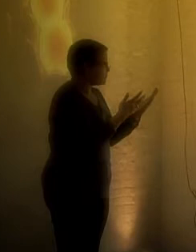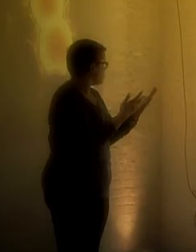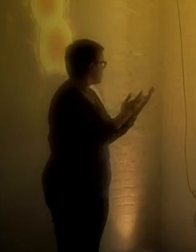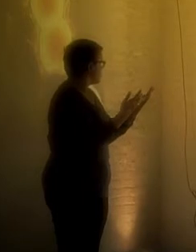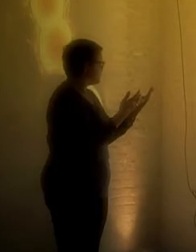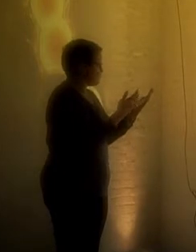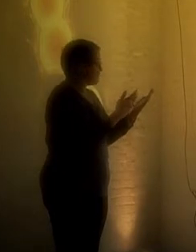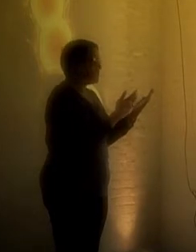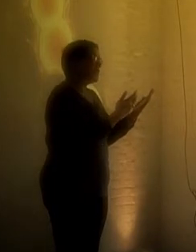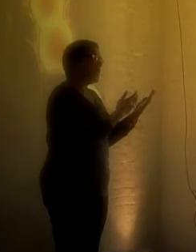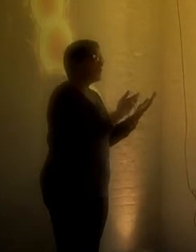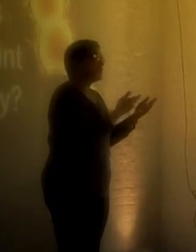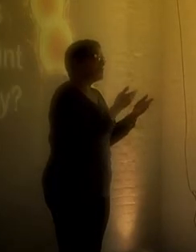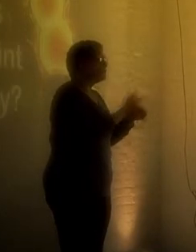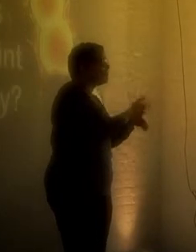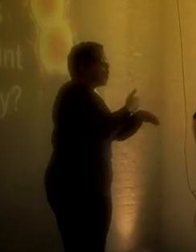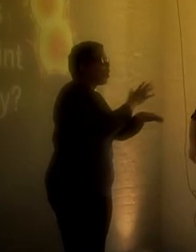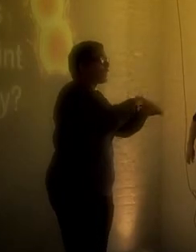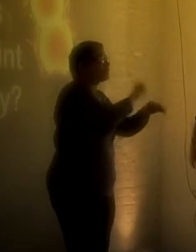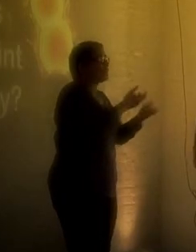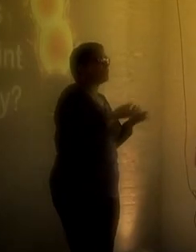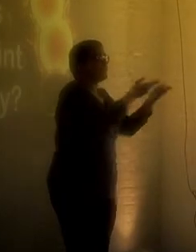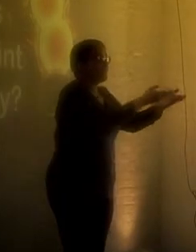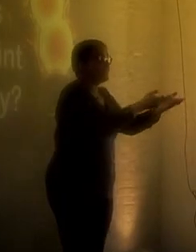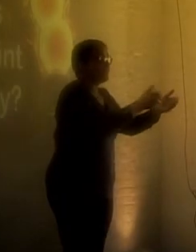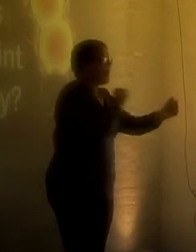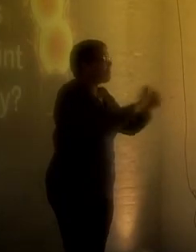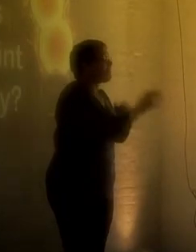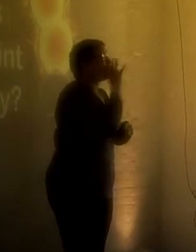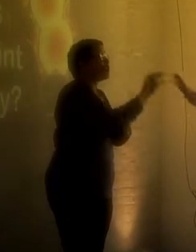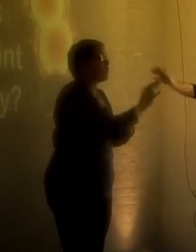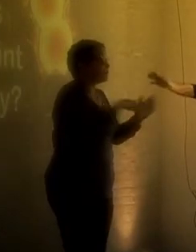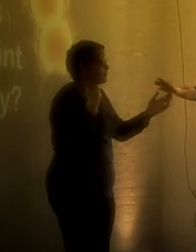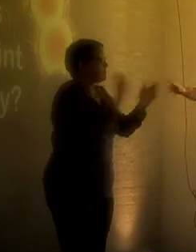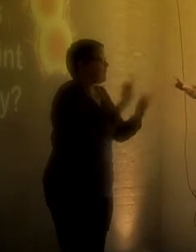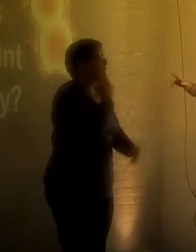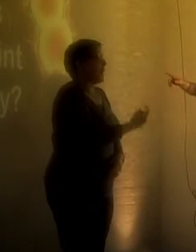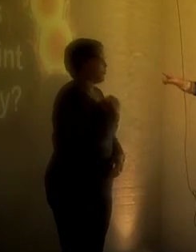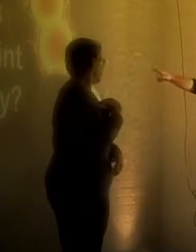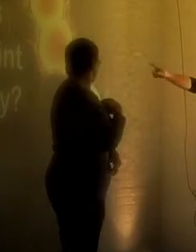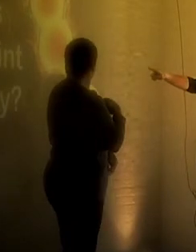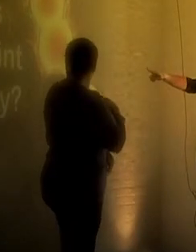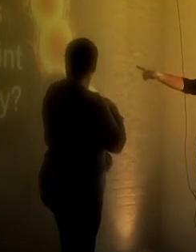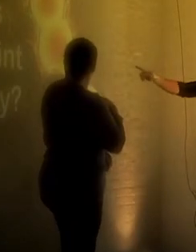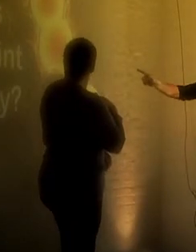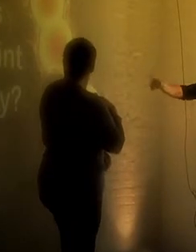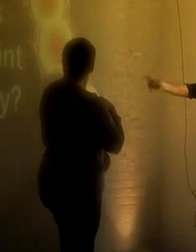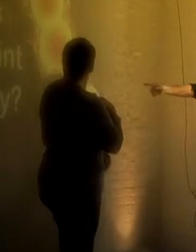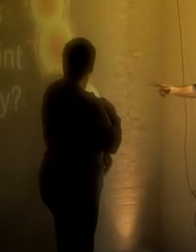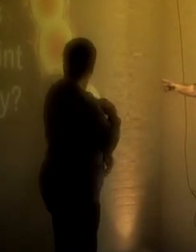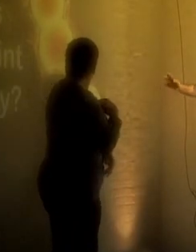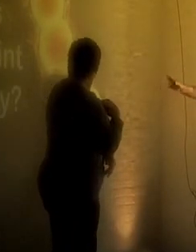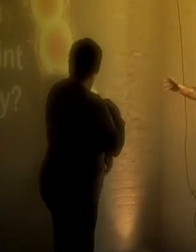give it to you as like an early Christmas present today, because it's one of the best questions that I've ever found. And I often put in between